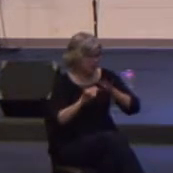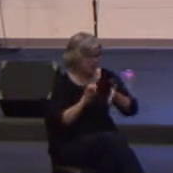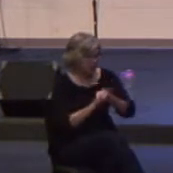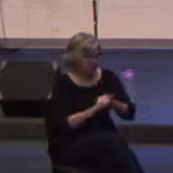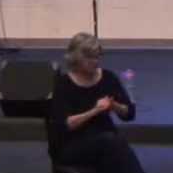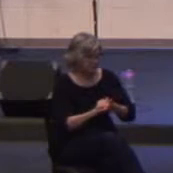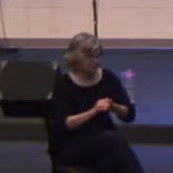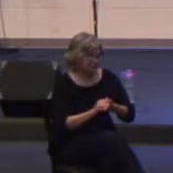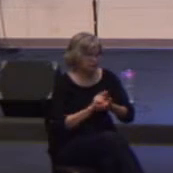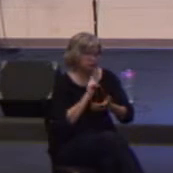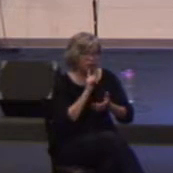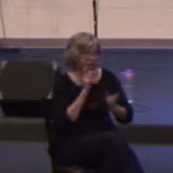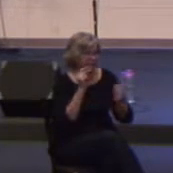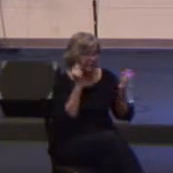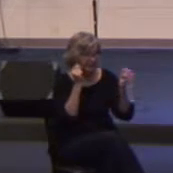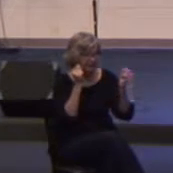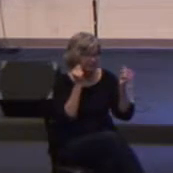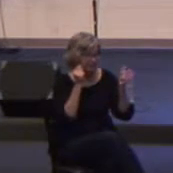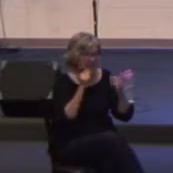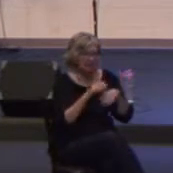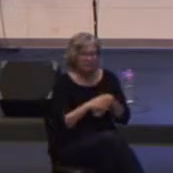is insanely fast. That's how fast that is.